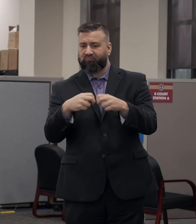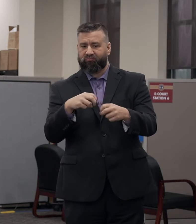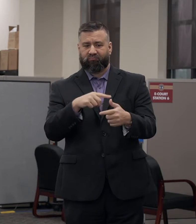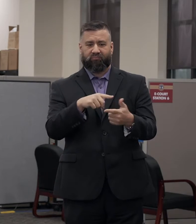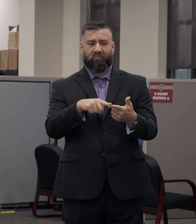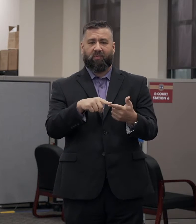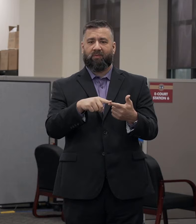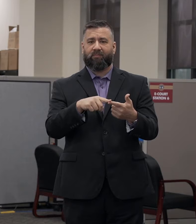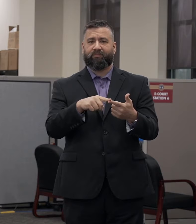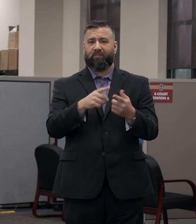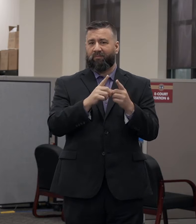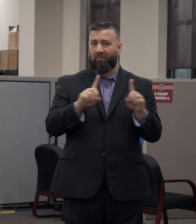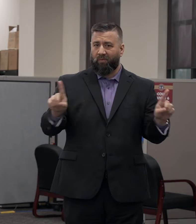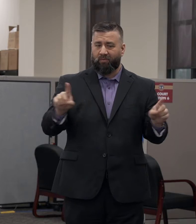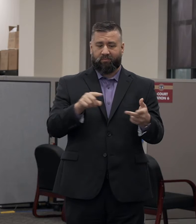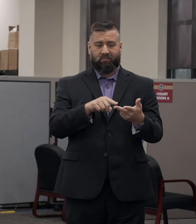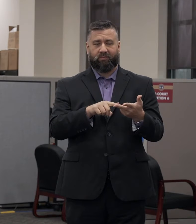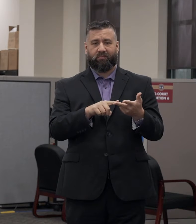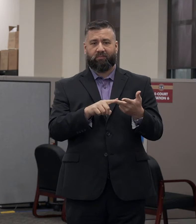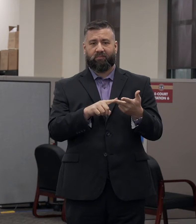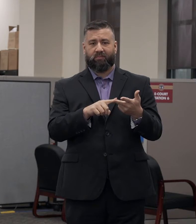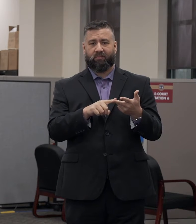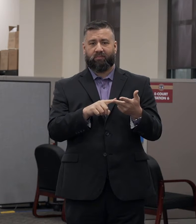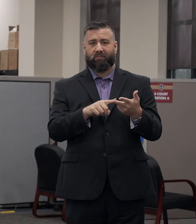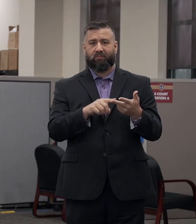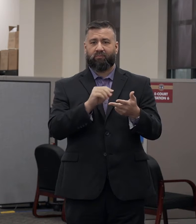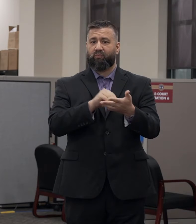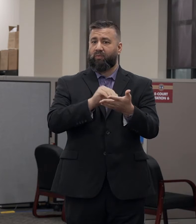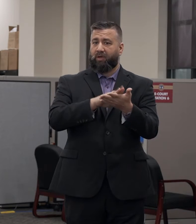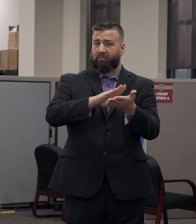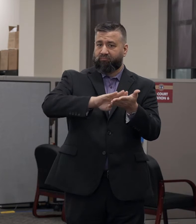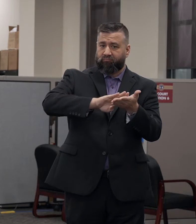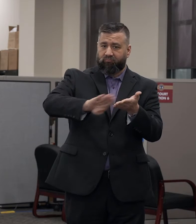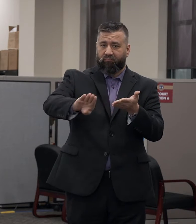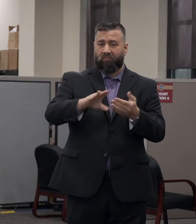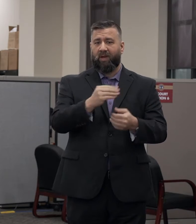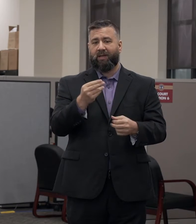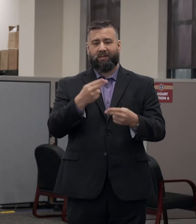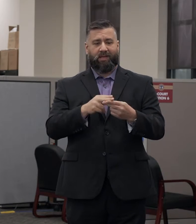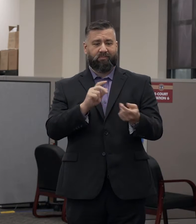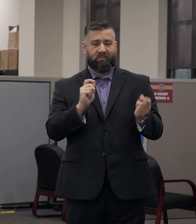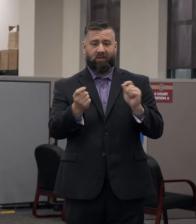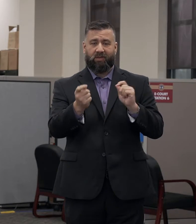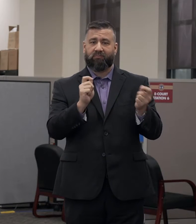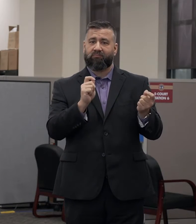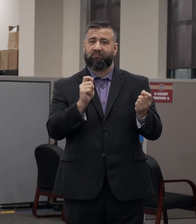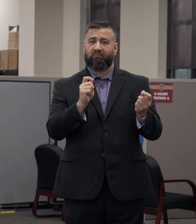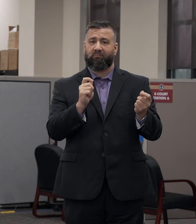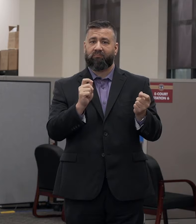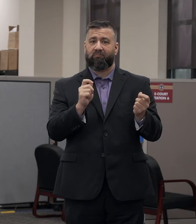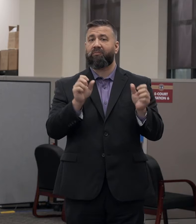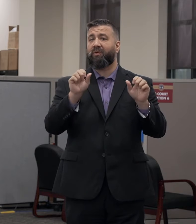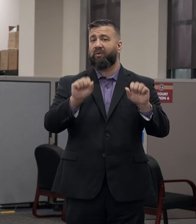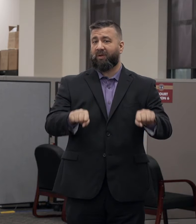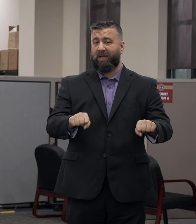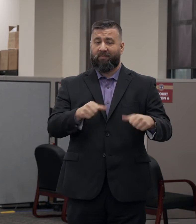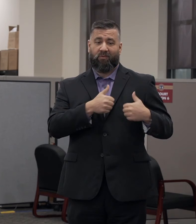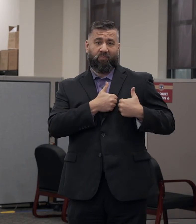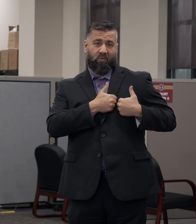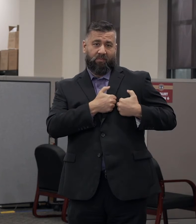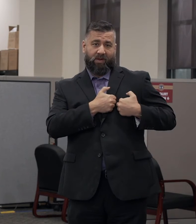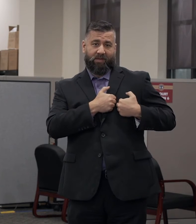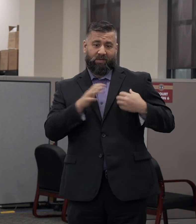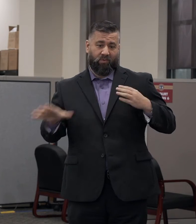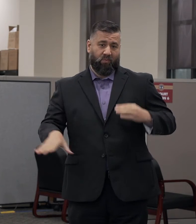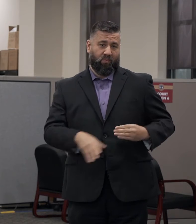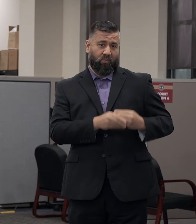marriage dissolutions, record expungements, and name changes. You can even have a romantic wedding ceremony